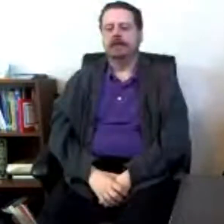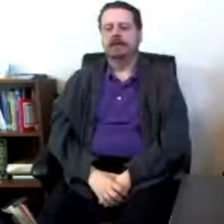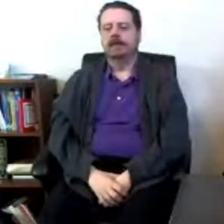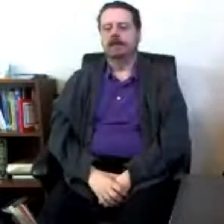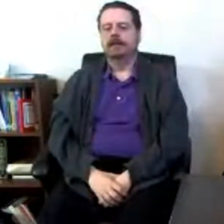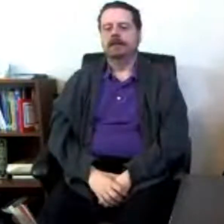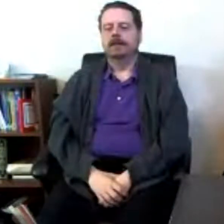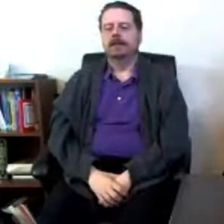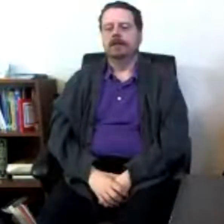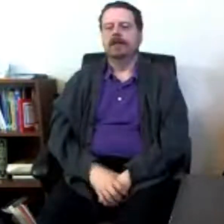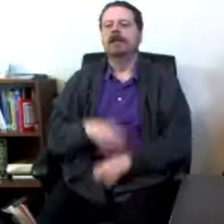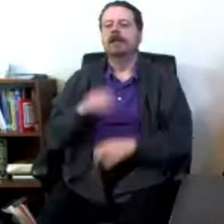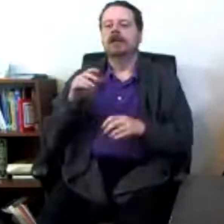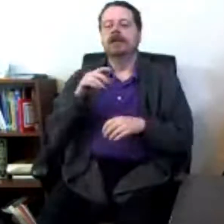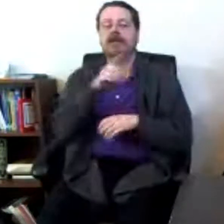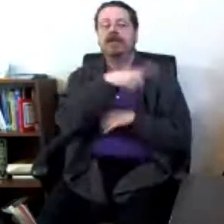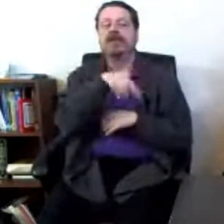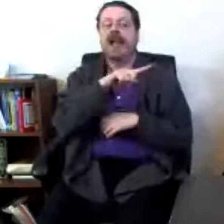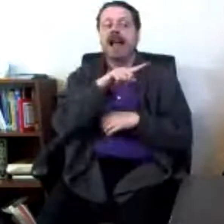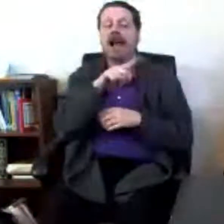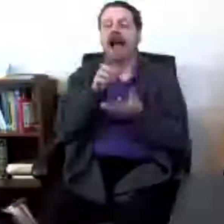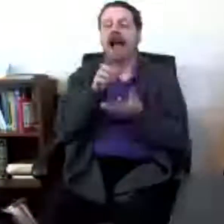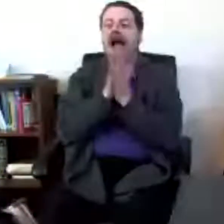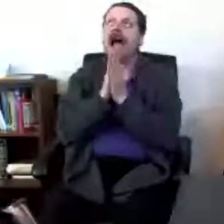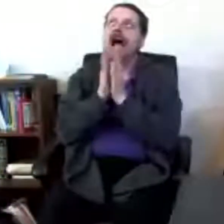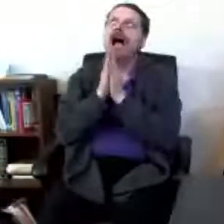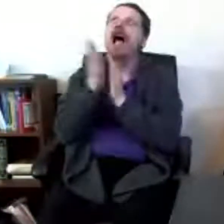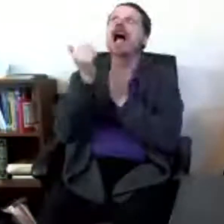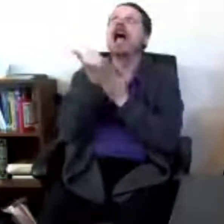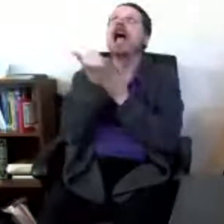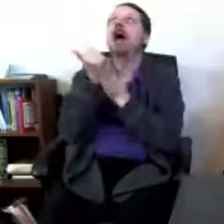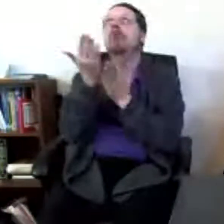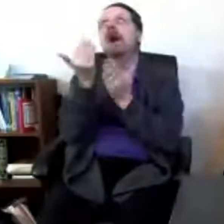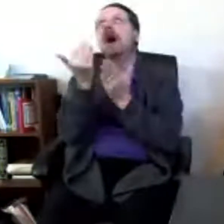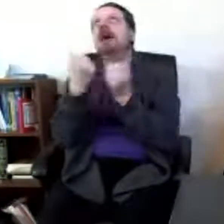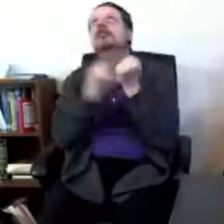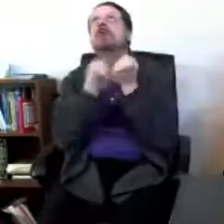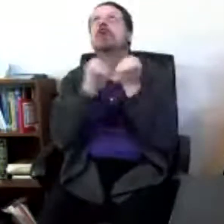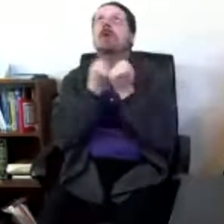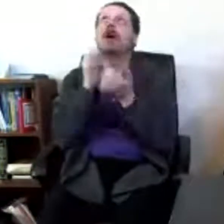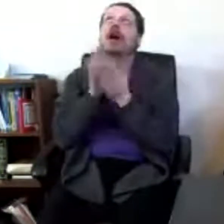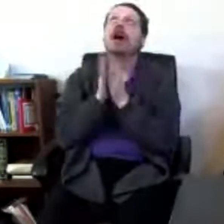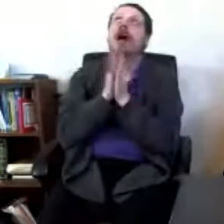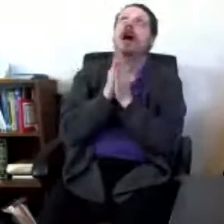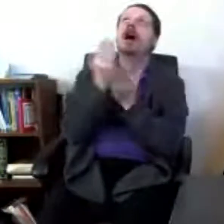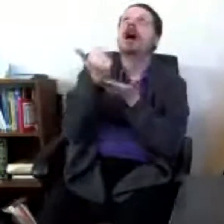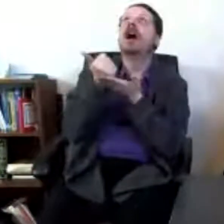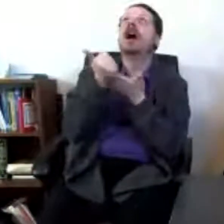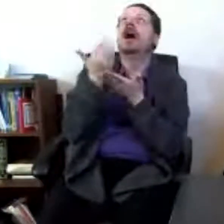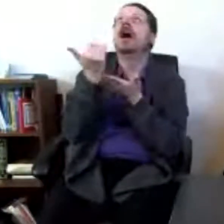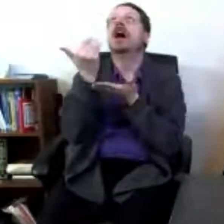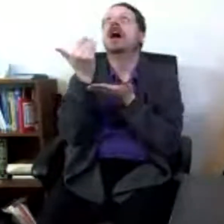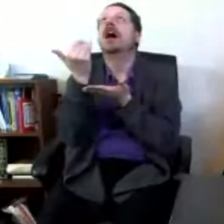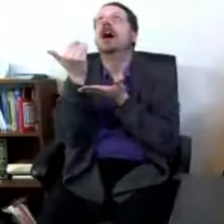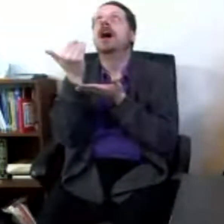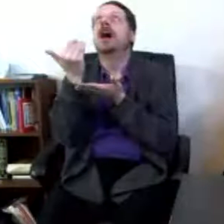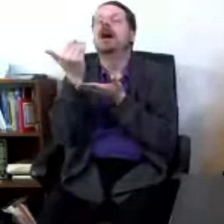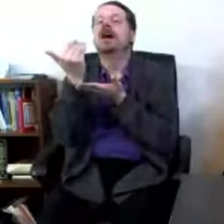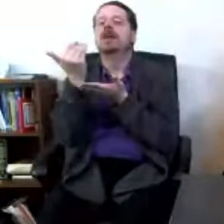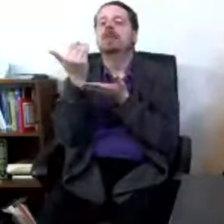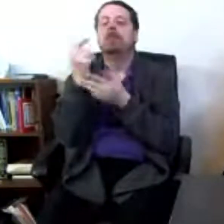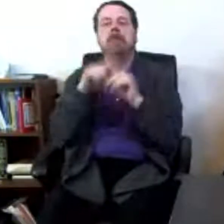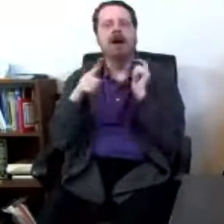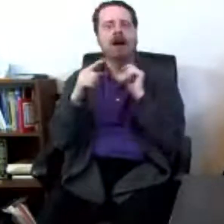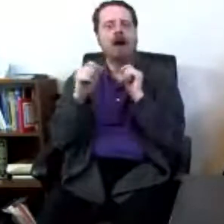regarding the people who denied. And they asked for help and support But every formidable